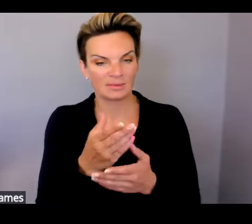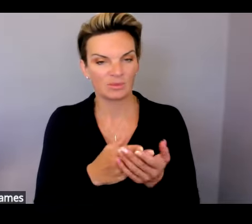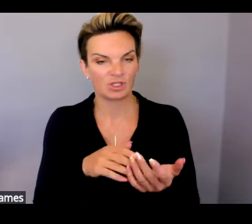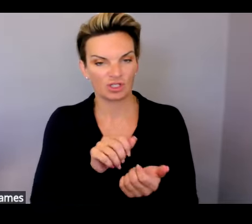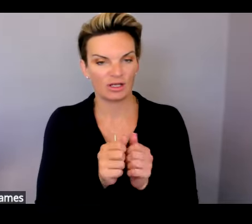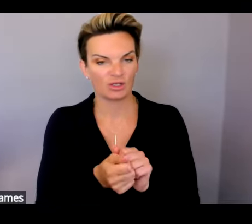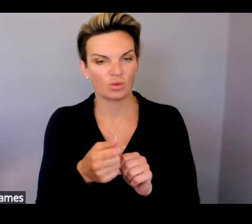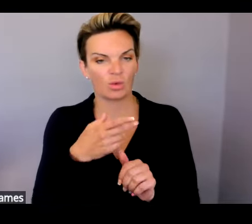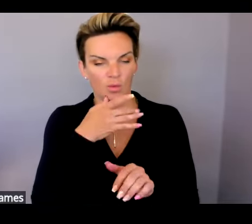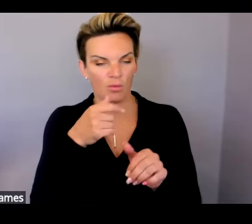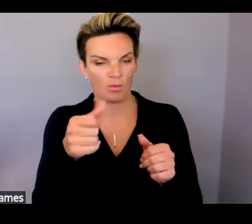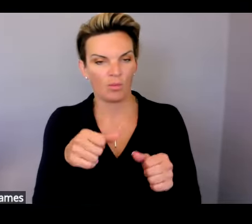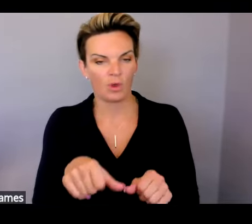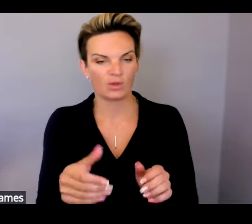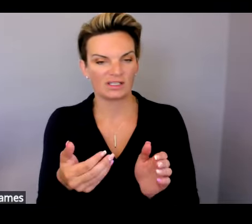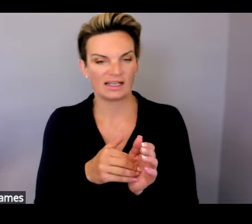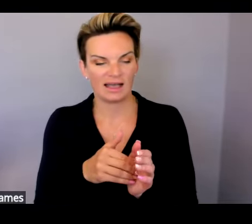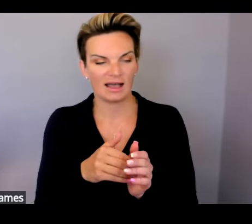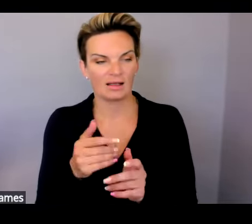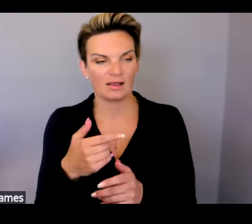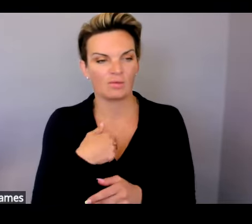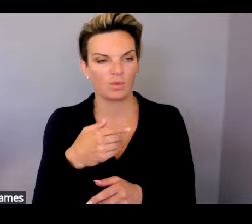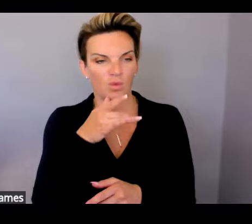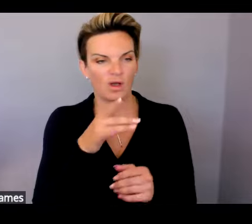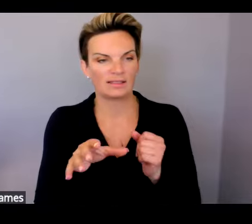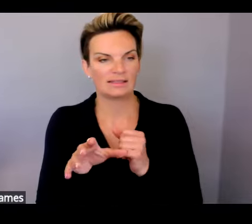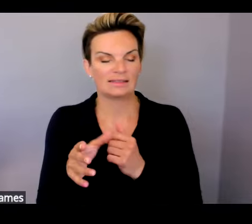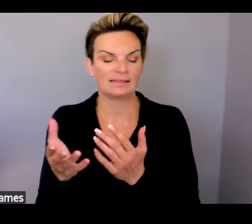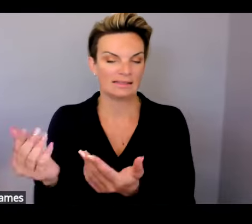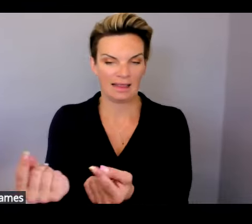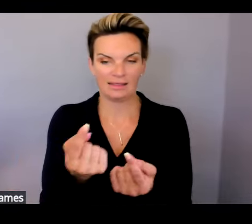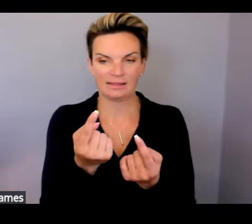will post it again. We'll kind of like solicit more public comment as well.